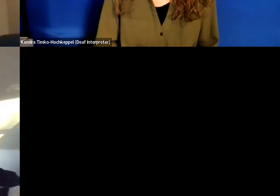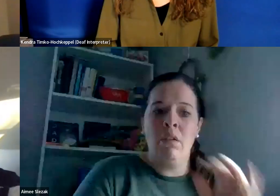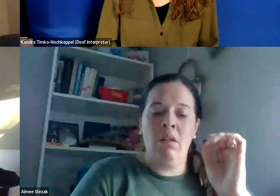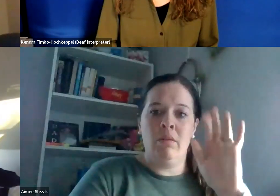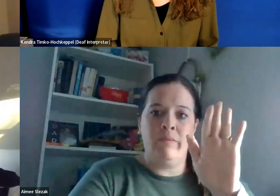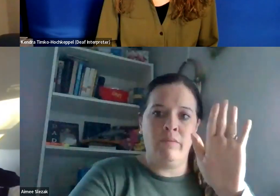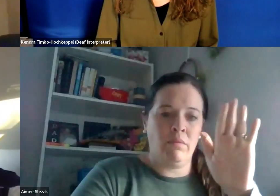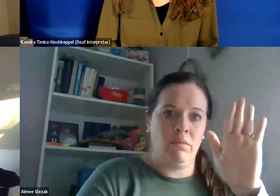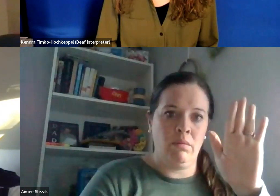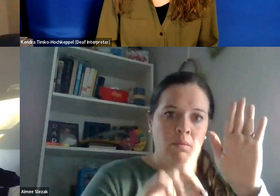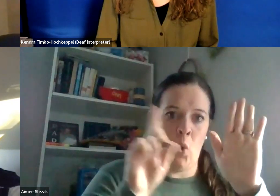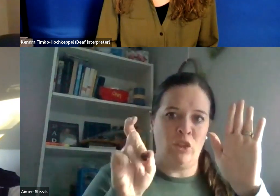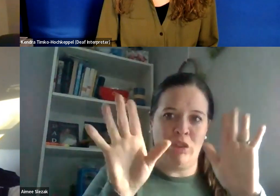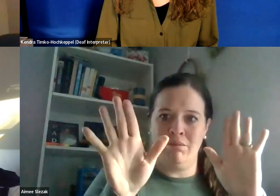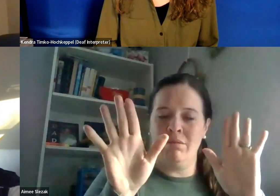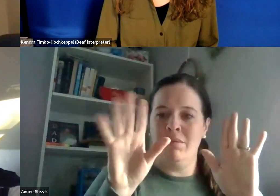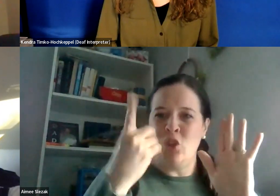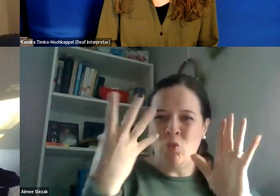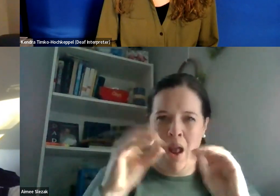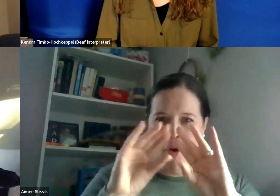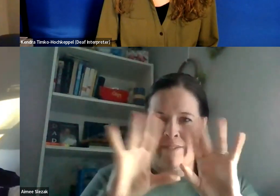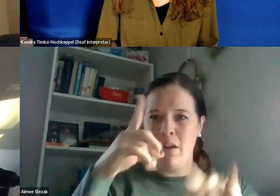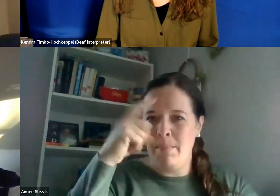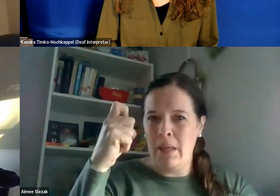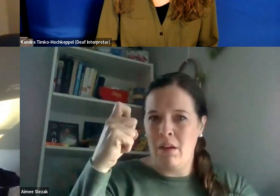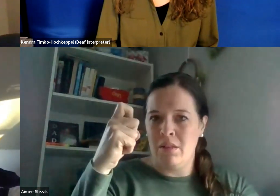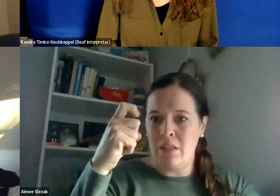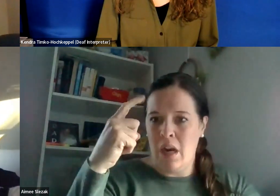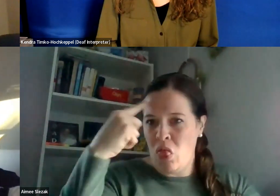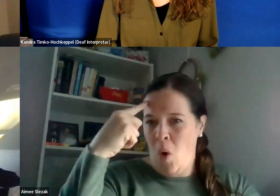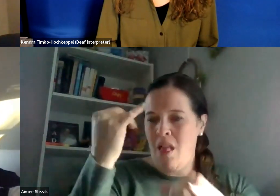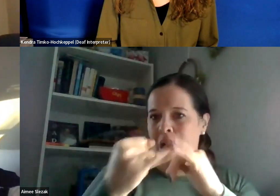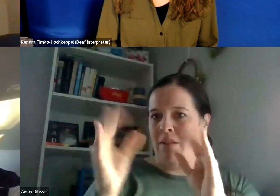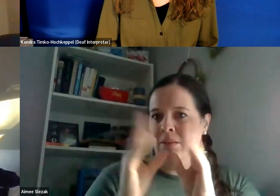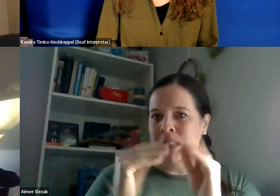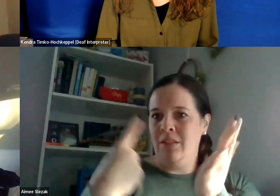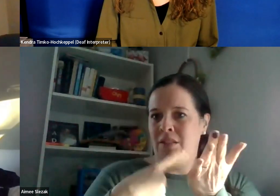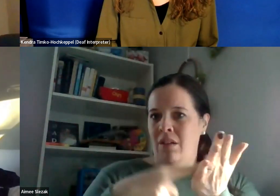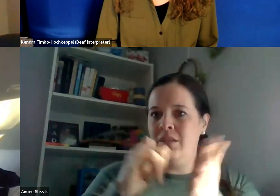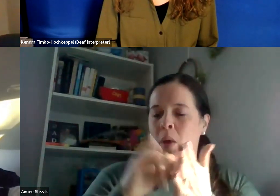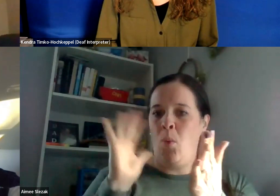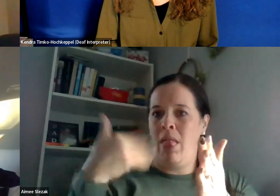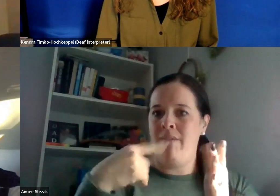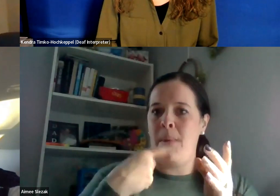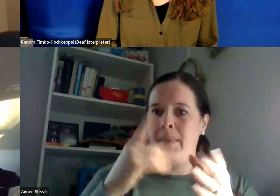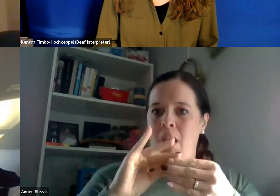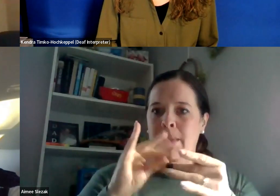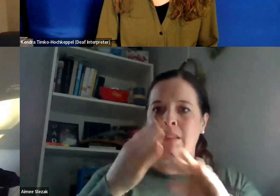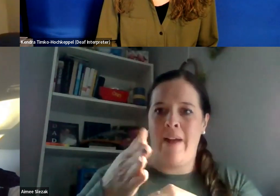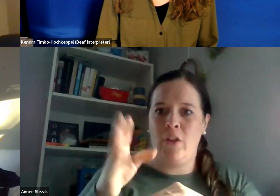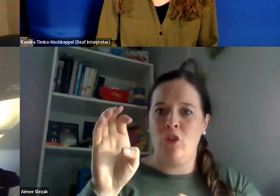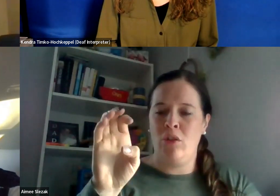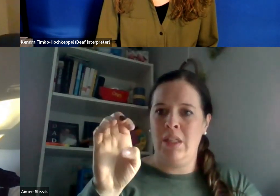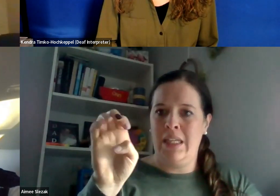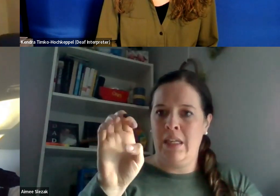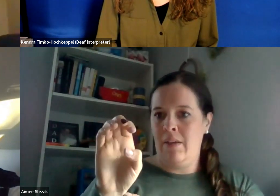Heather's saying, great, thank you. This is Amy. I do want to clarify myself. At the last meeting,